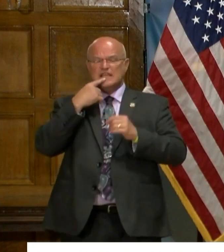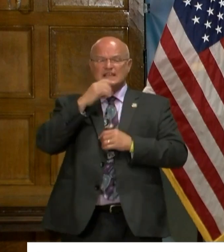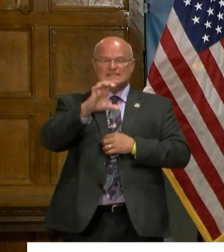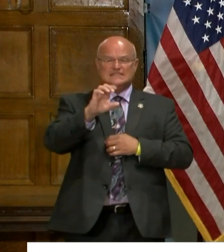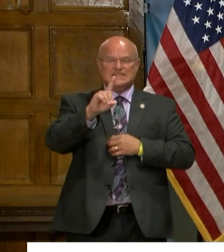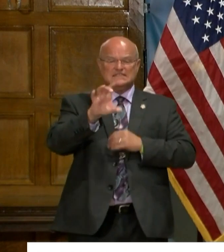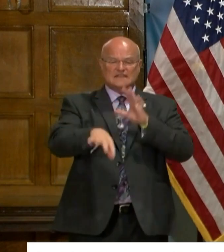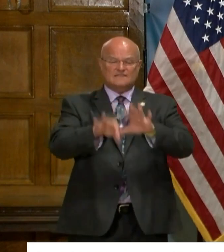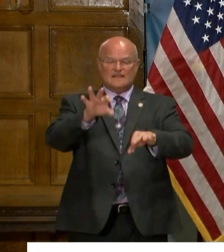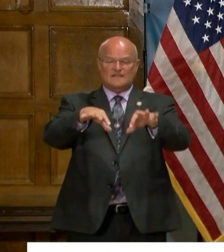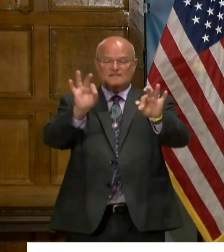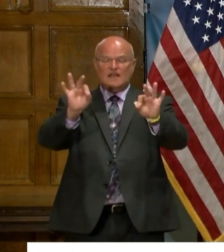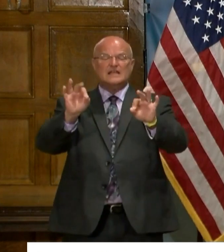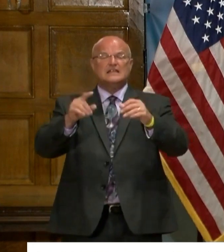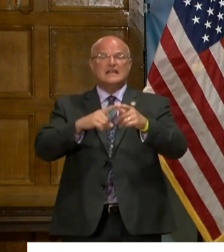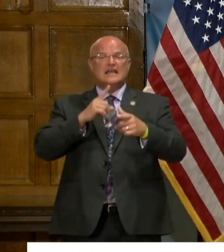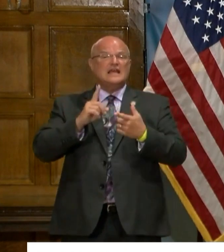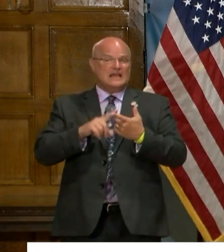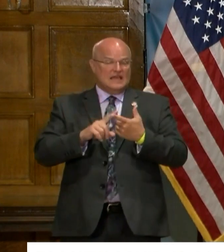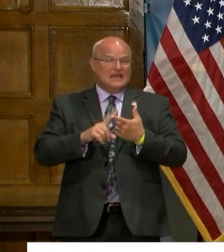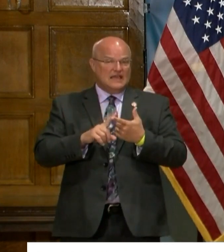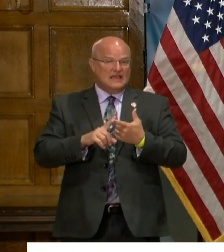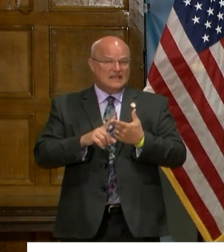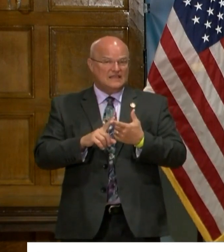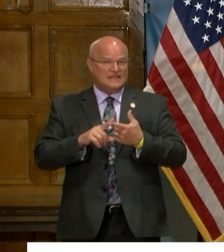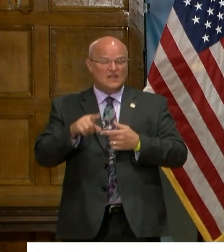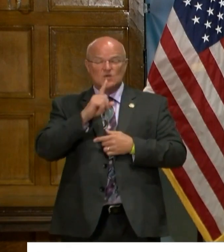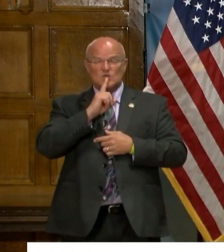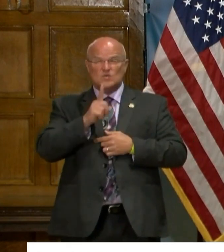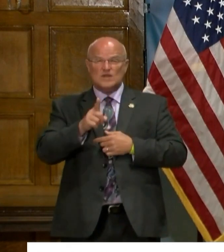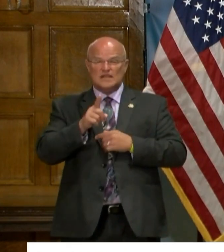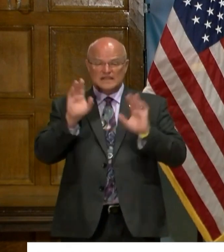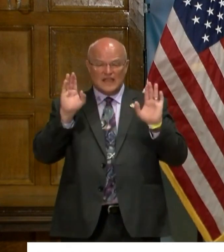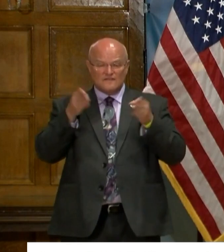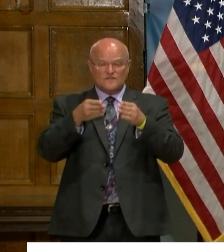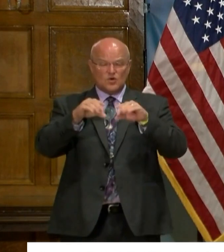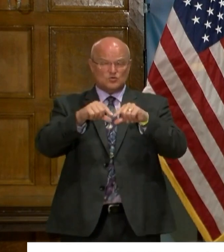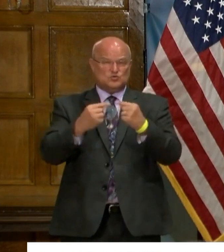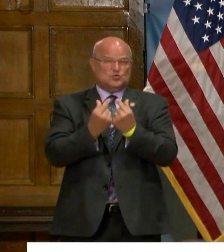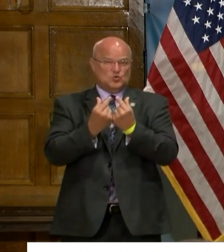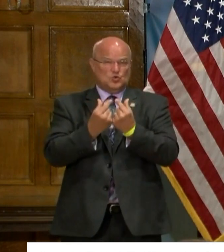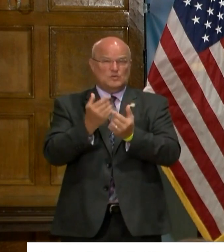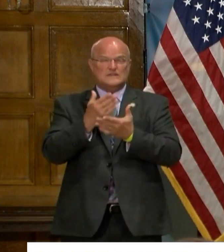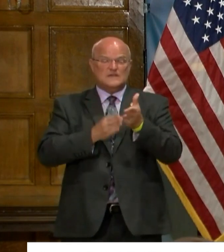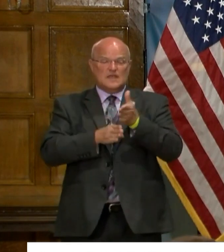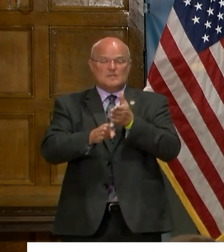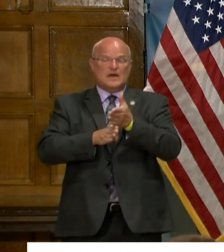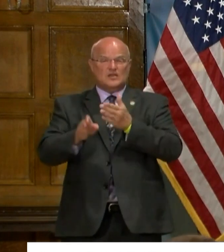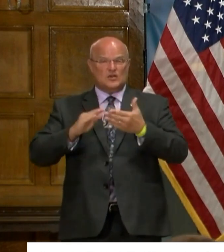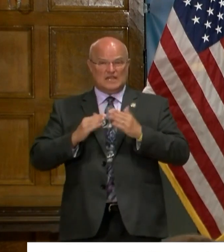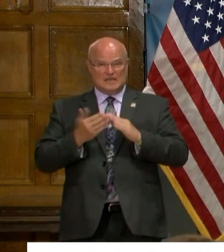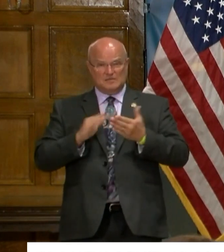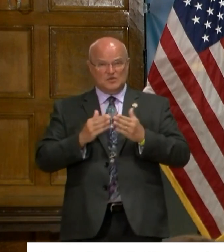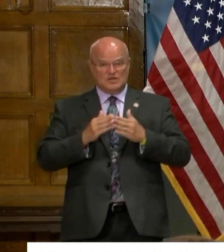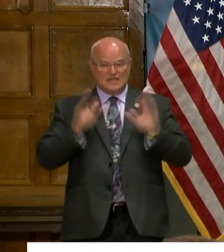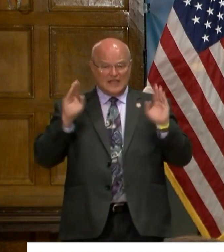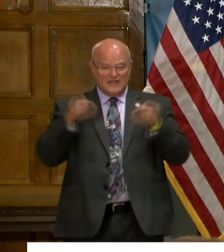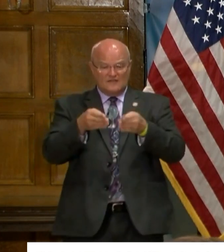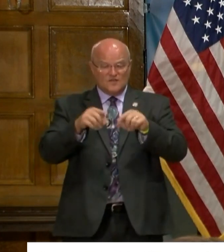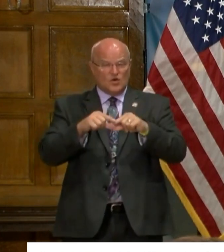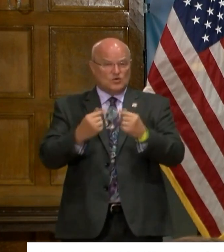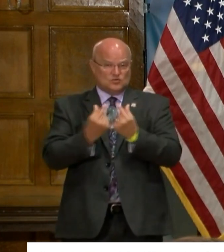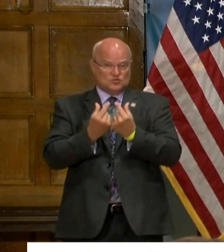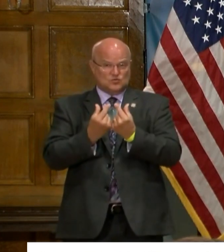these findings, and in fact, they're really a focus group of some of the minority community, and the focus